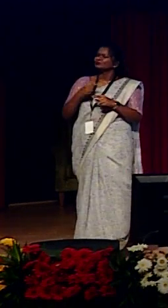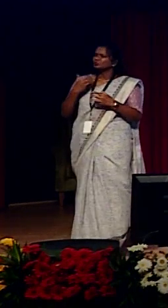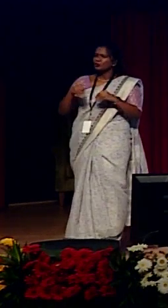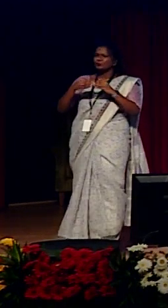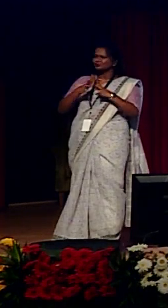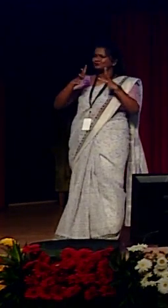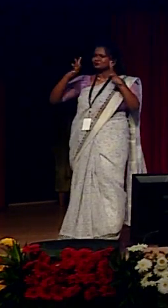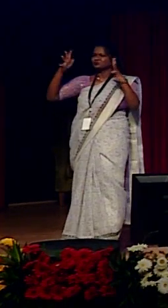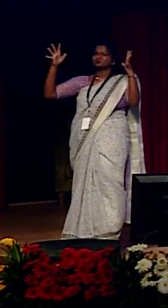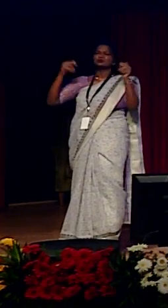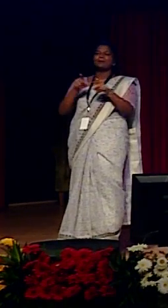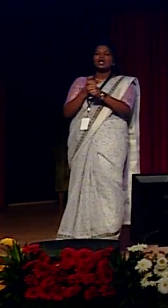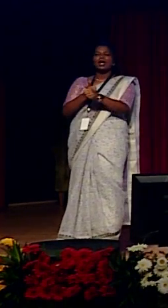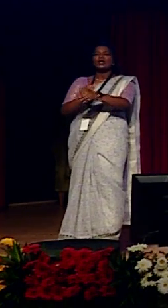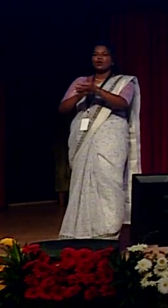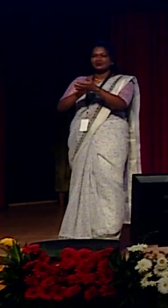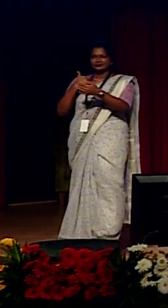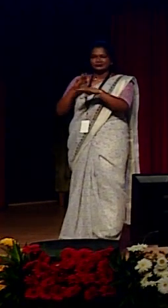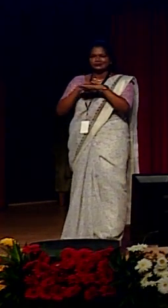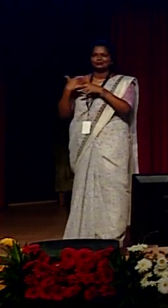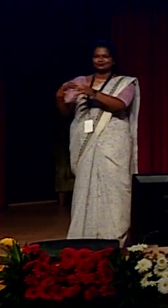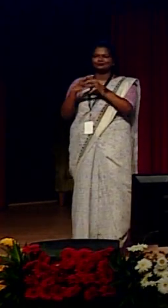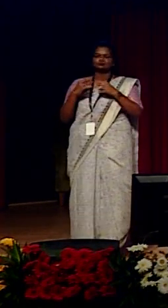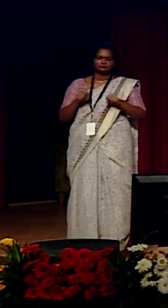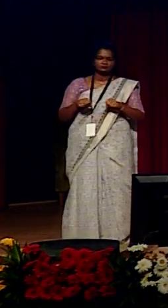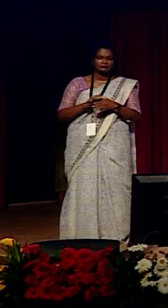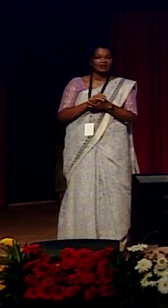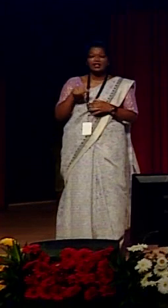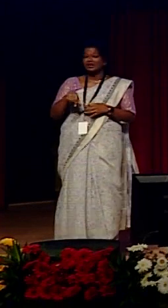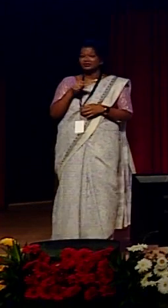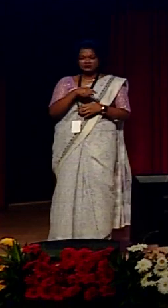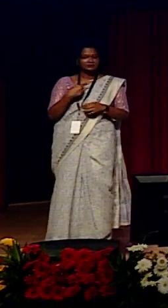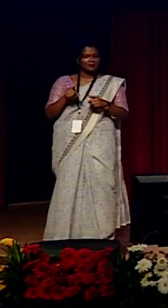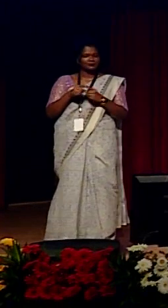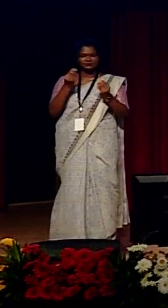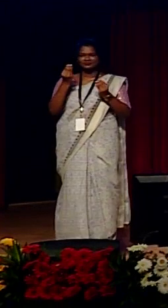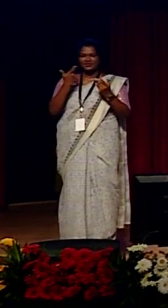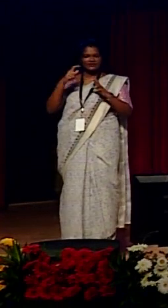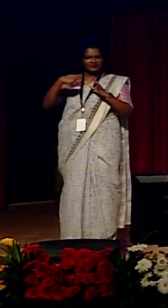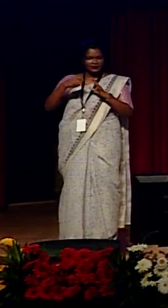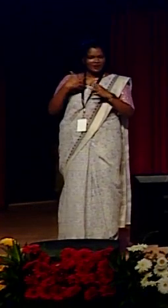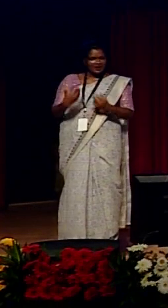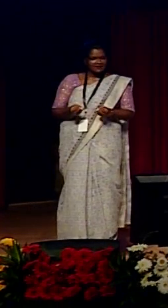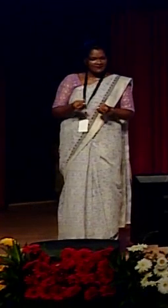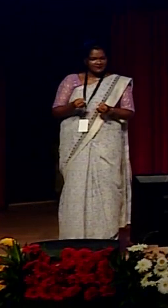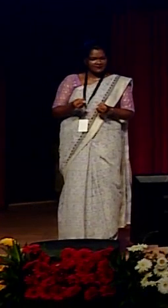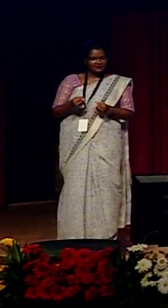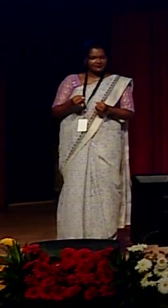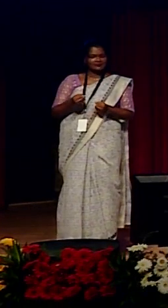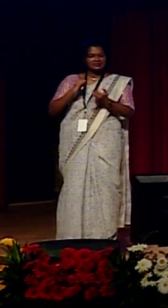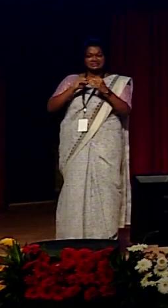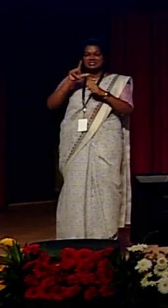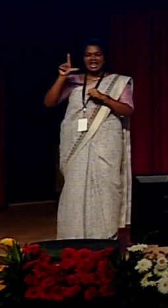under the guidance of Dr. Swaroop Joshi. So this is a glimpse into what Sally is right